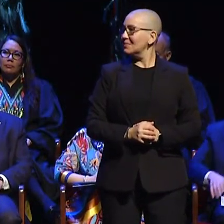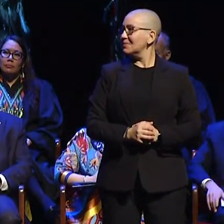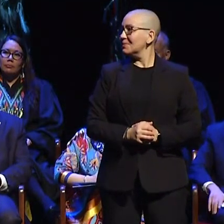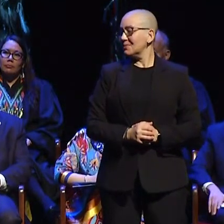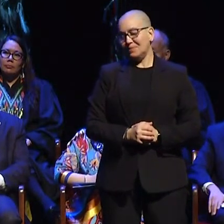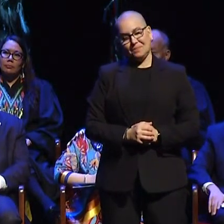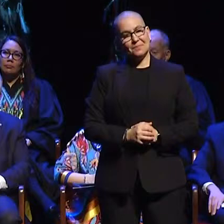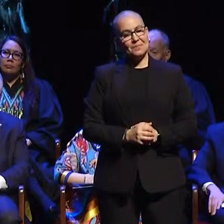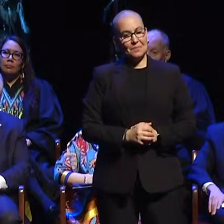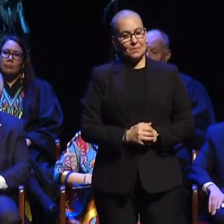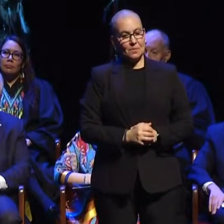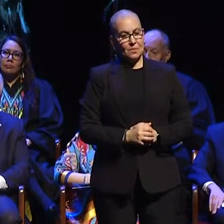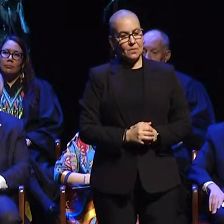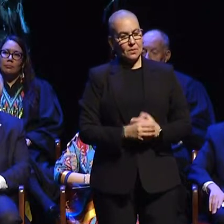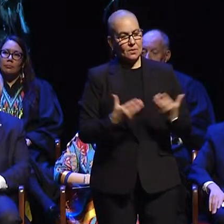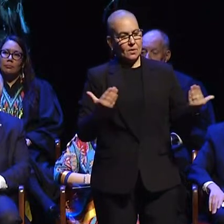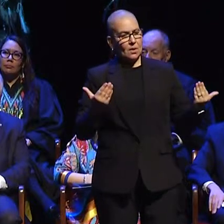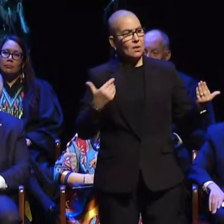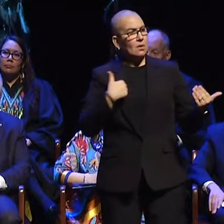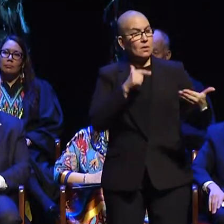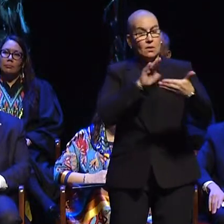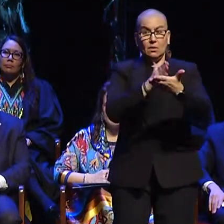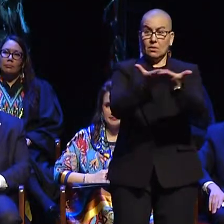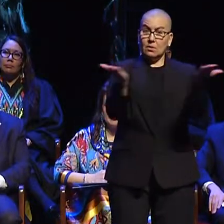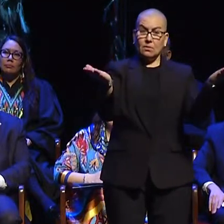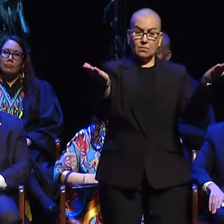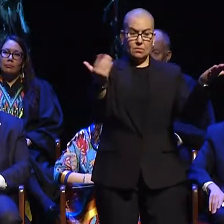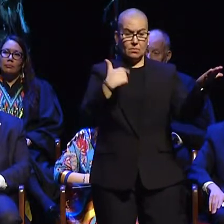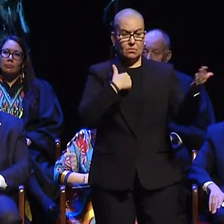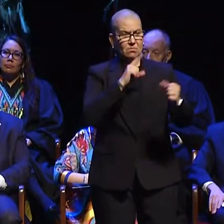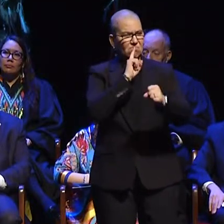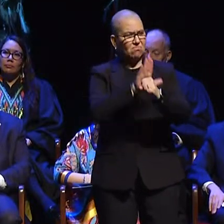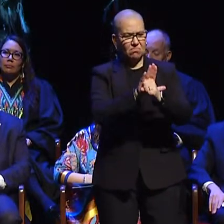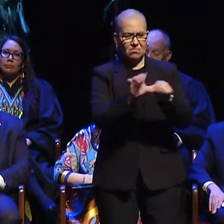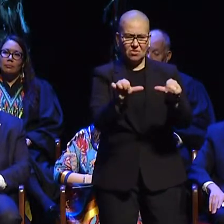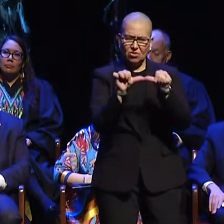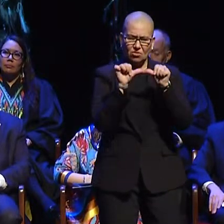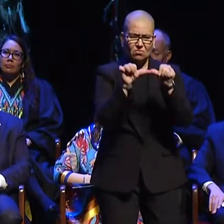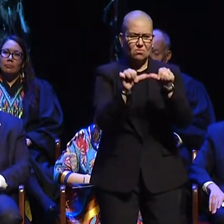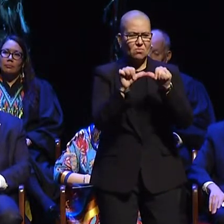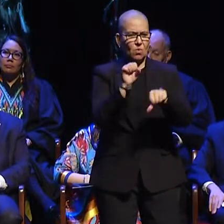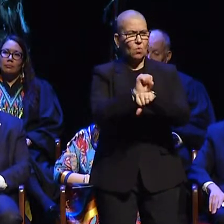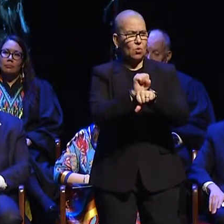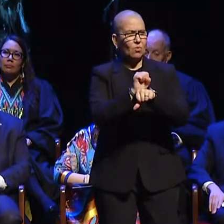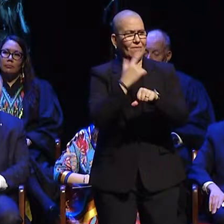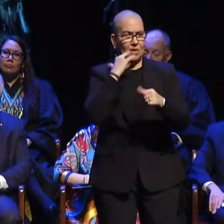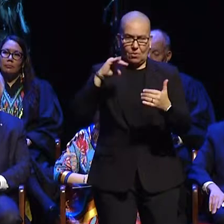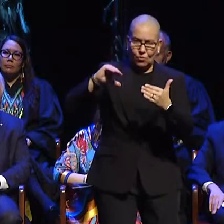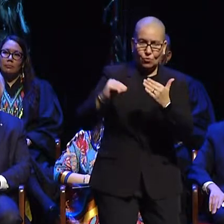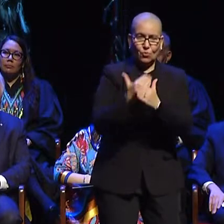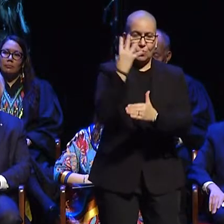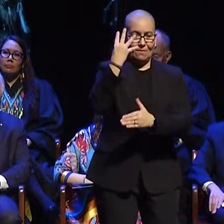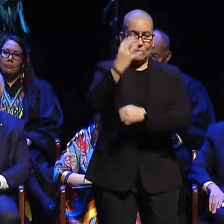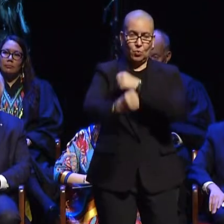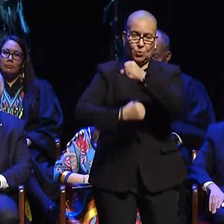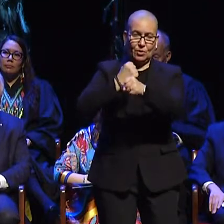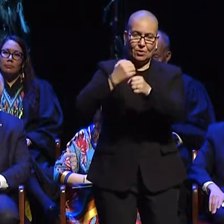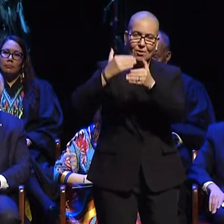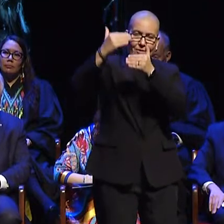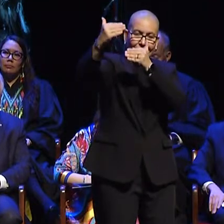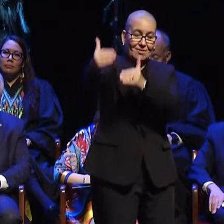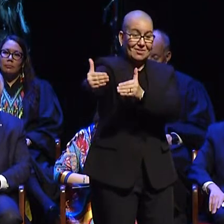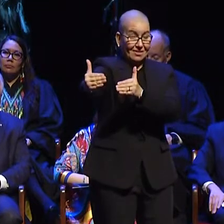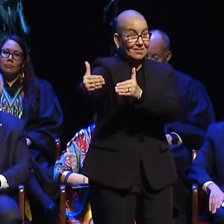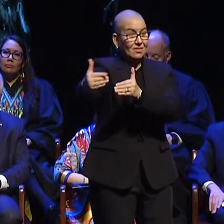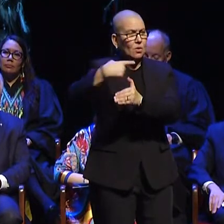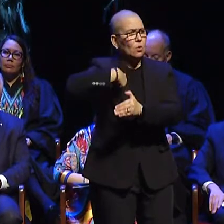Today I come before you to pledge to continue the work that we started 4 years ago and to do it together.